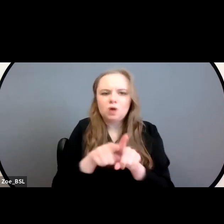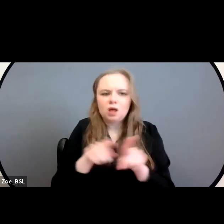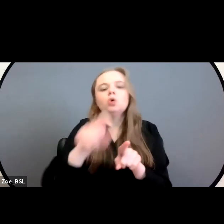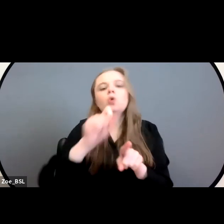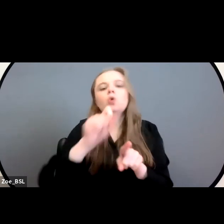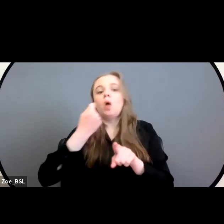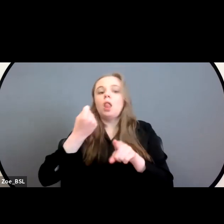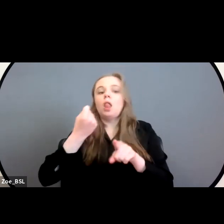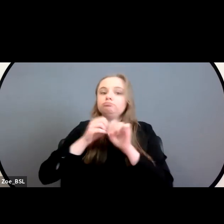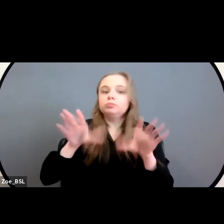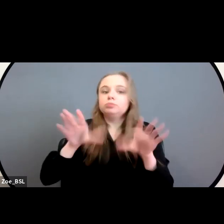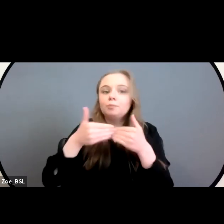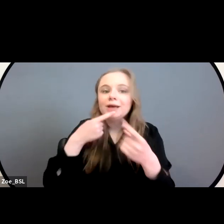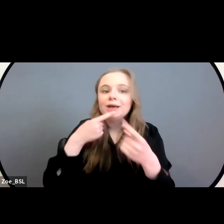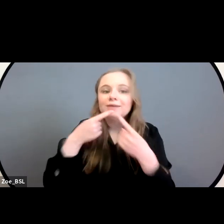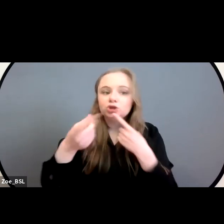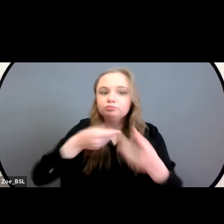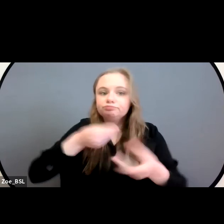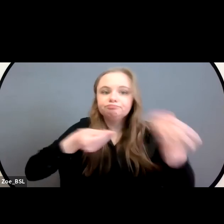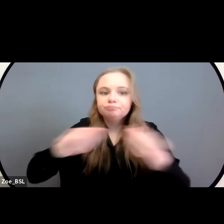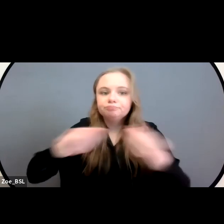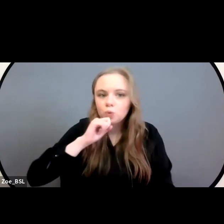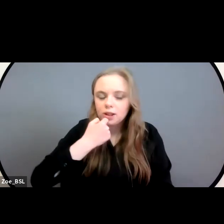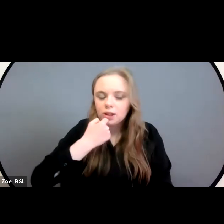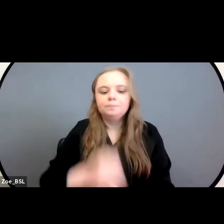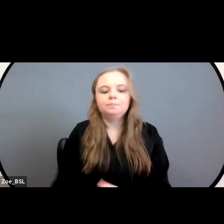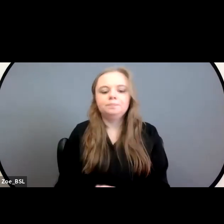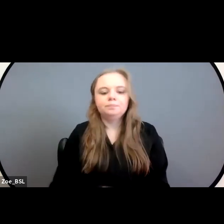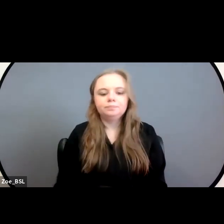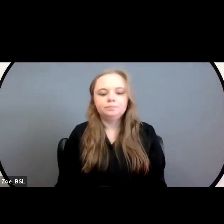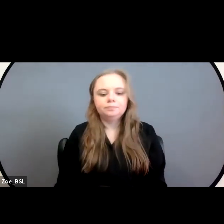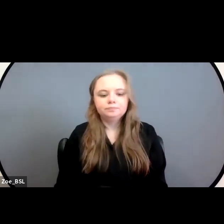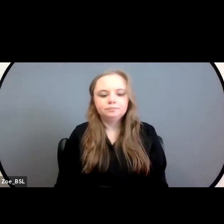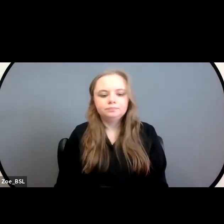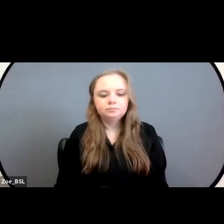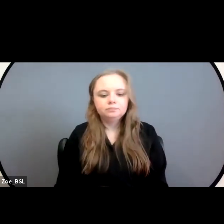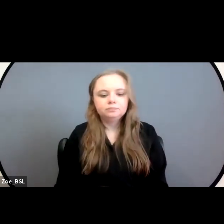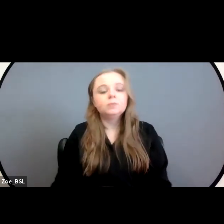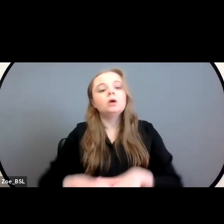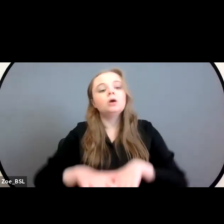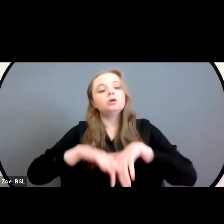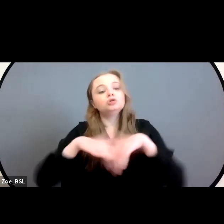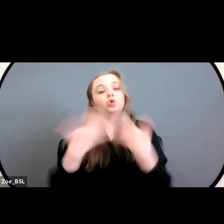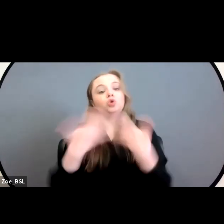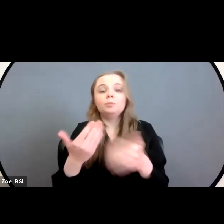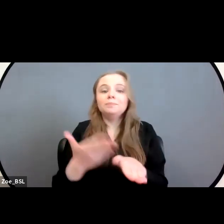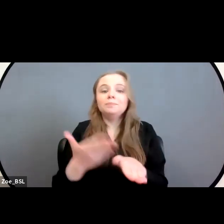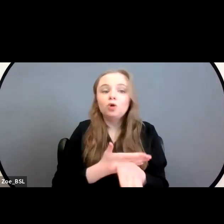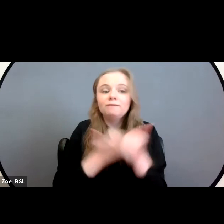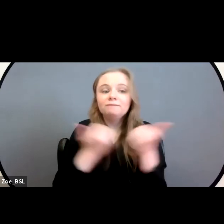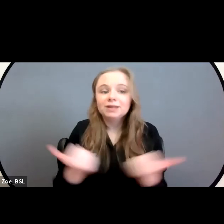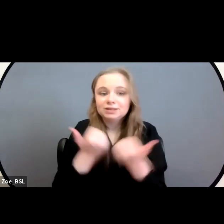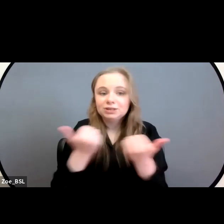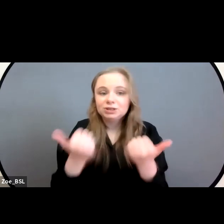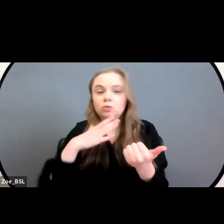on that to you all, so you'll have that as we move forward. But before we finish, I'd just like to go across to